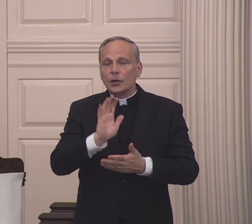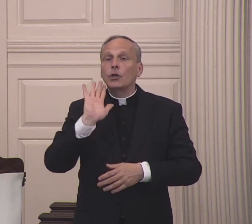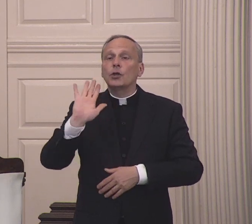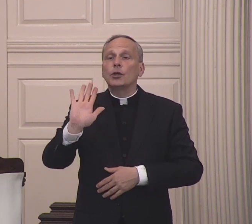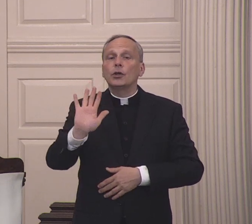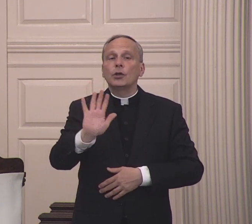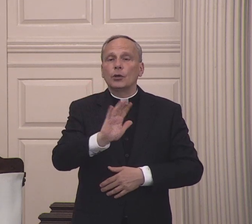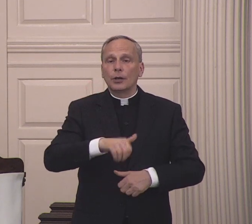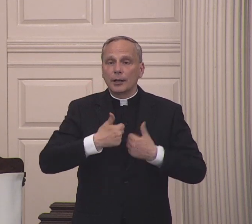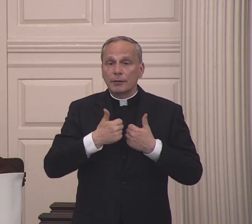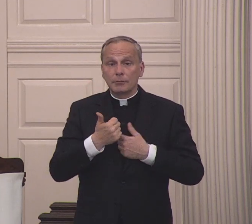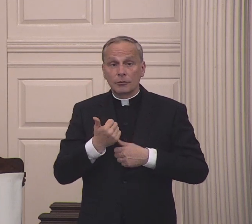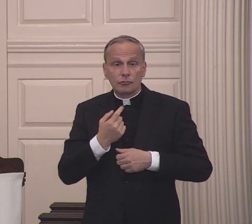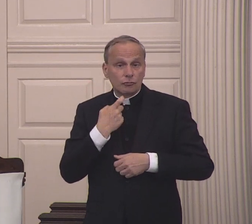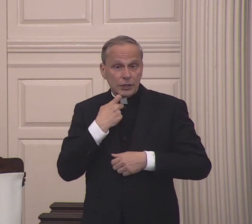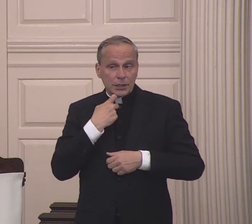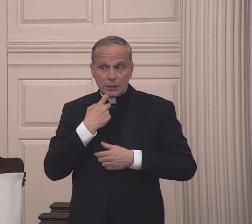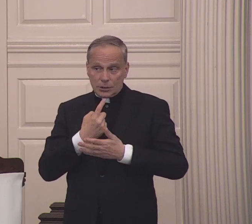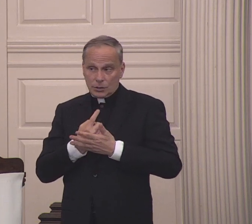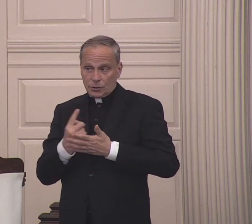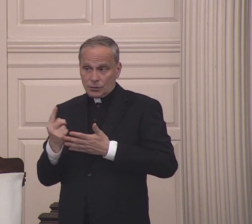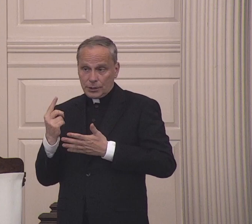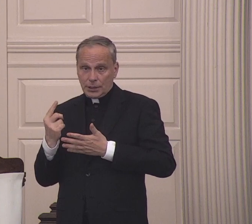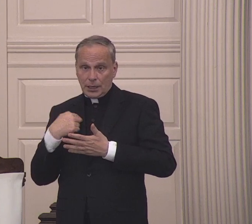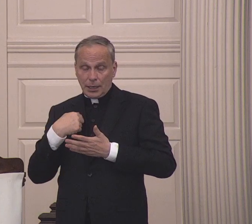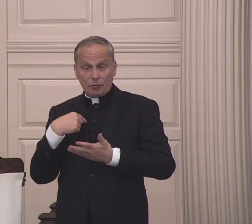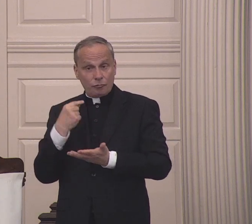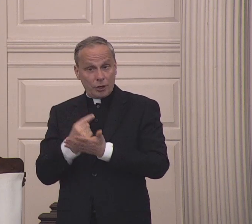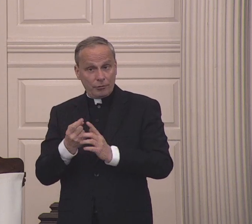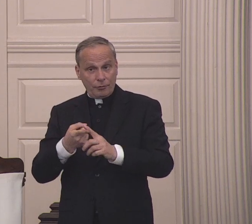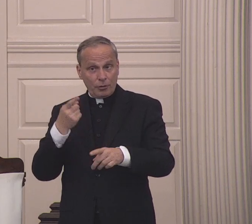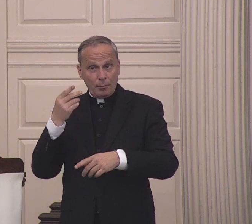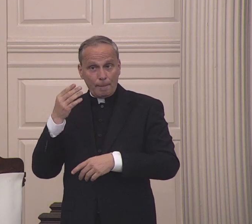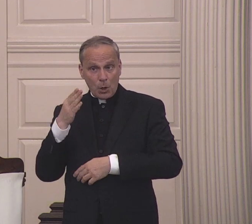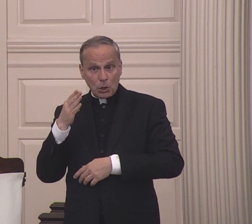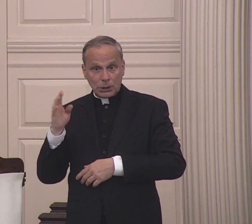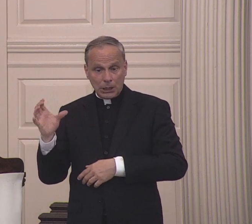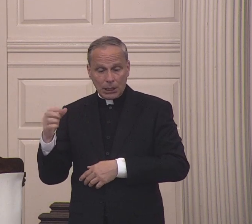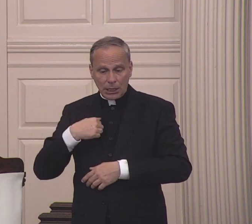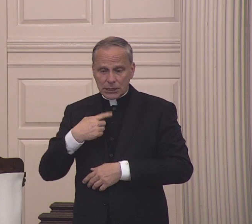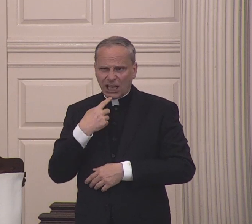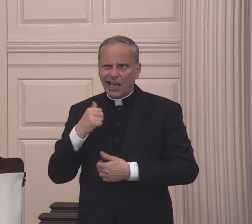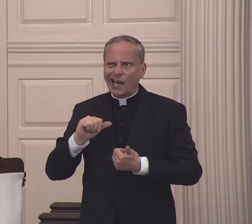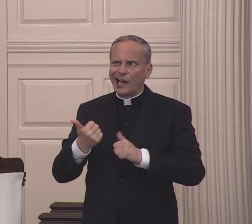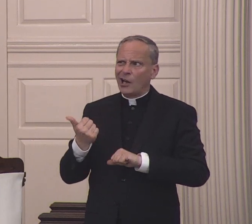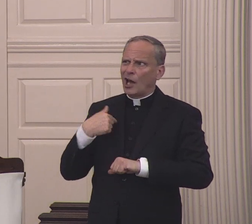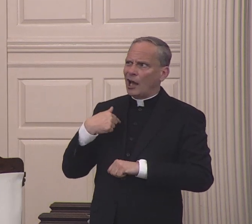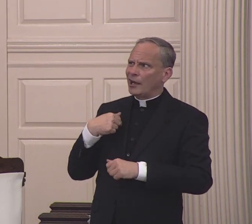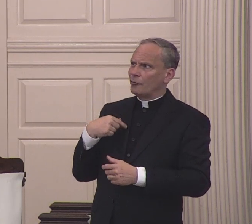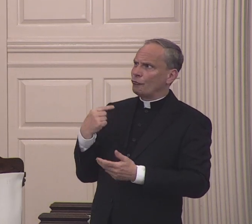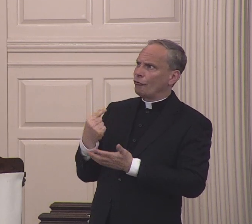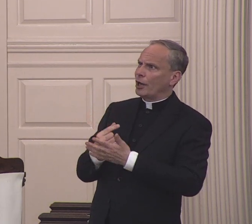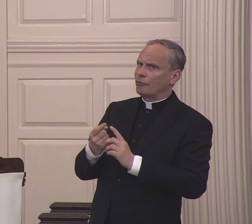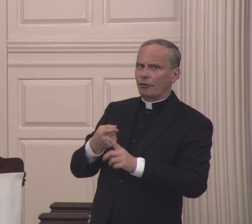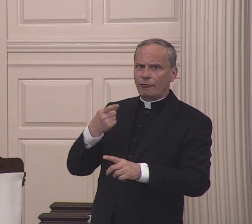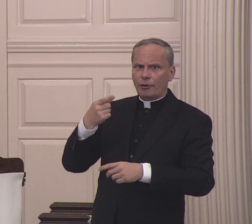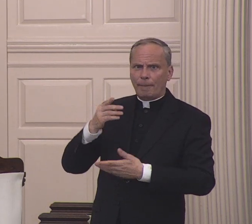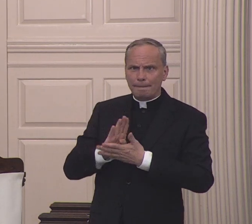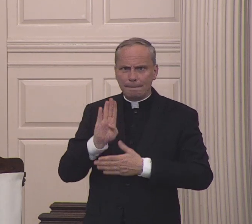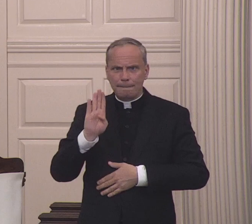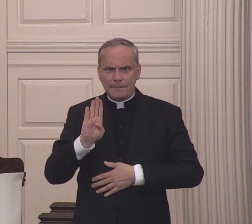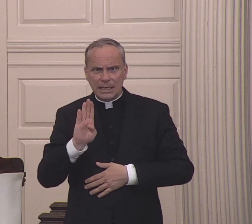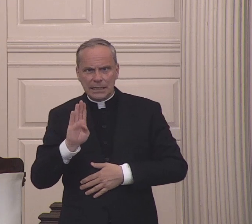This week I graduated at the Boston College. I'd say, how is that possible? How is that possible unless it is God's